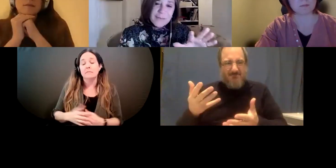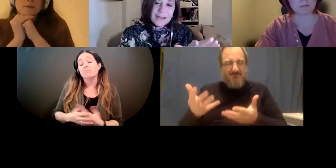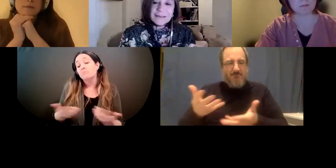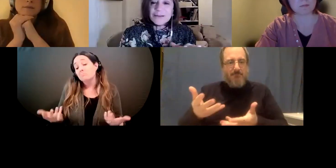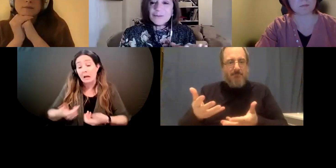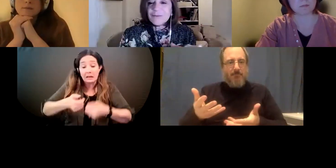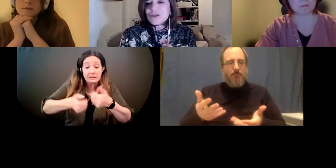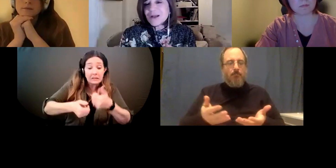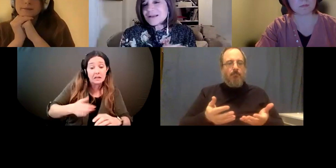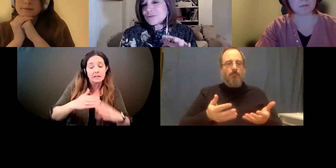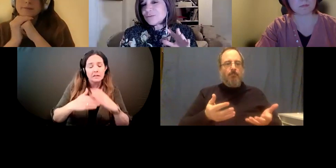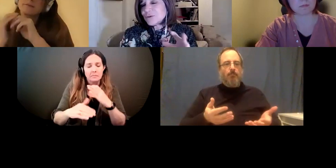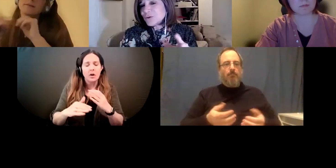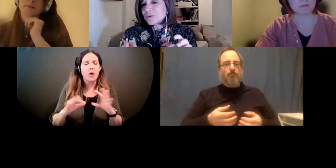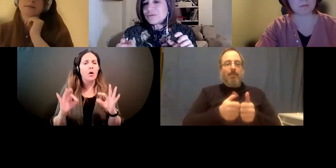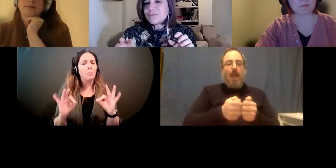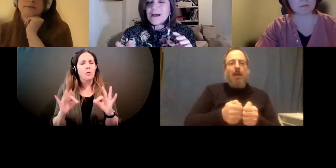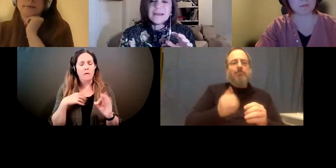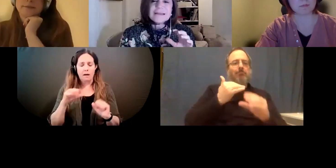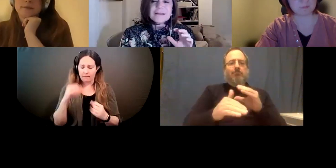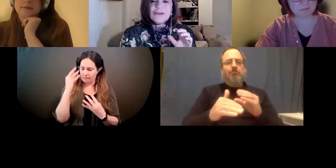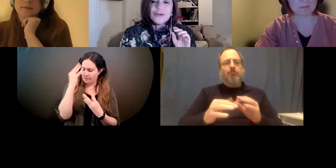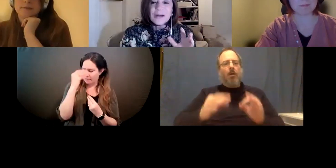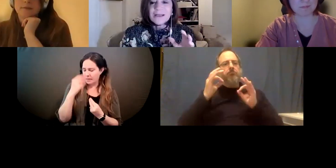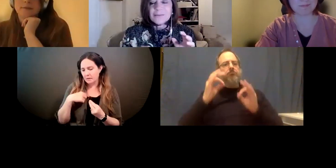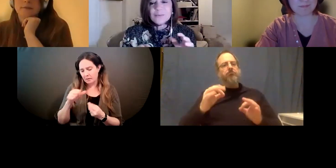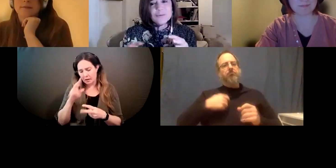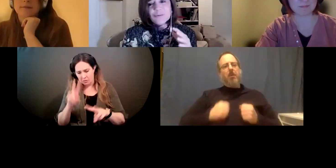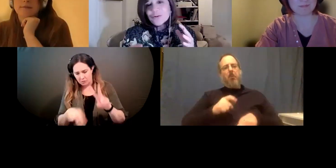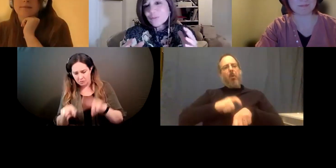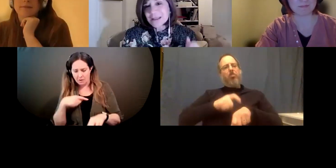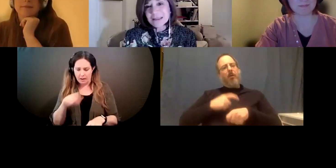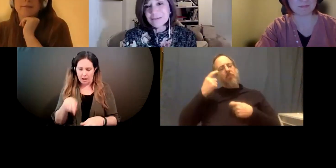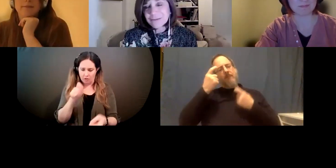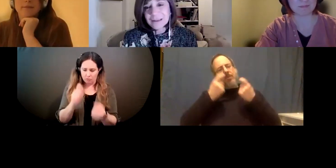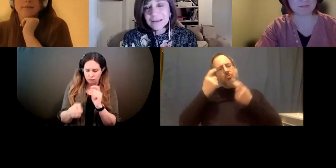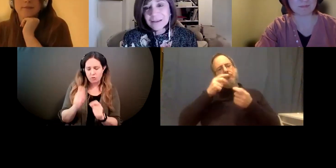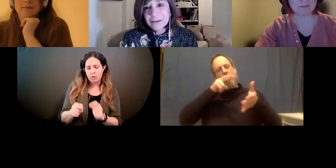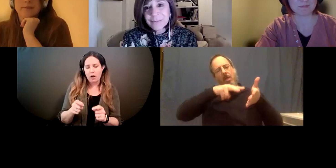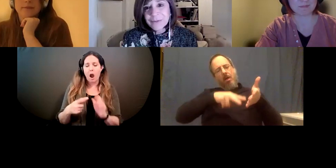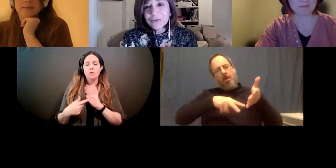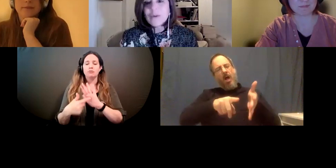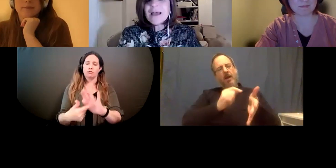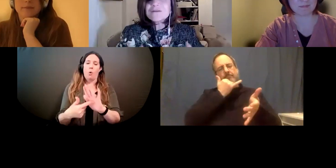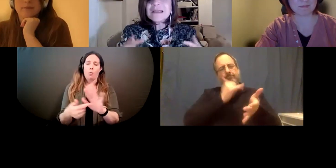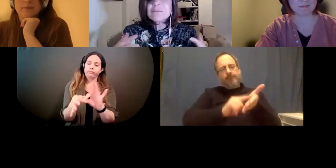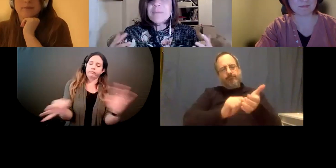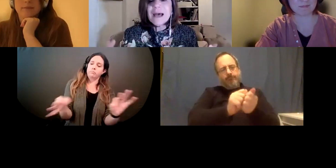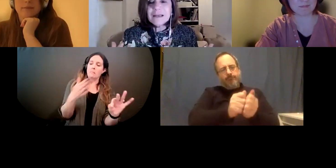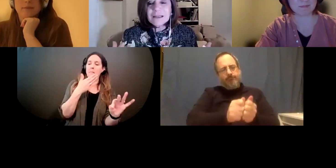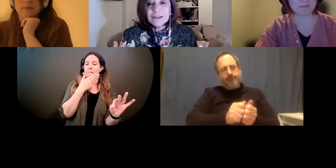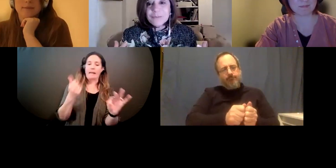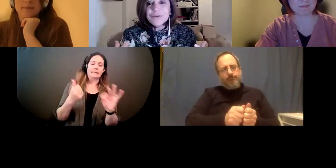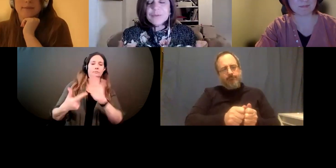an email, you have a chance to review and revise and curate and put forth your best self. So we have to get